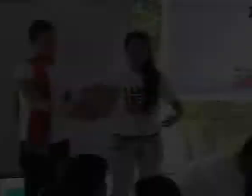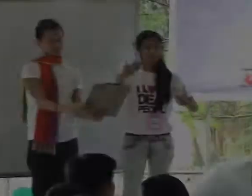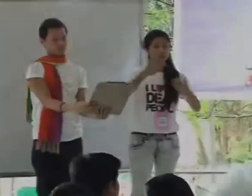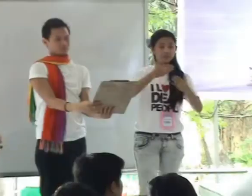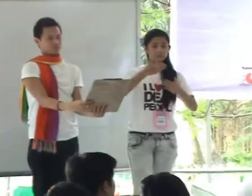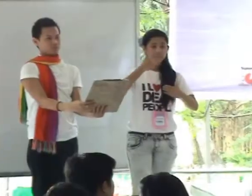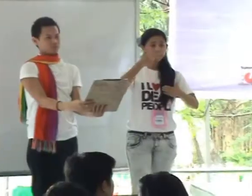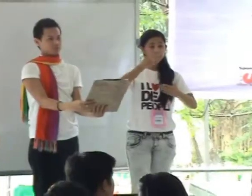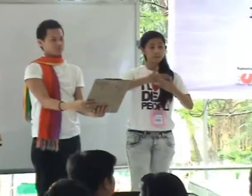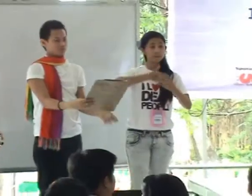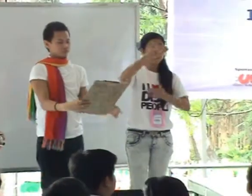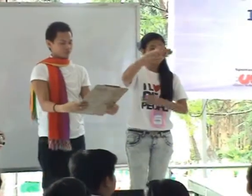will be saying something.